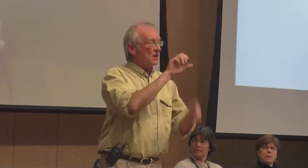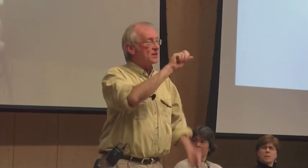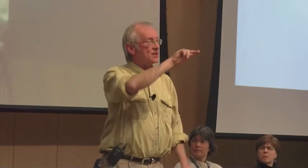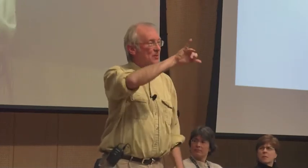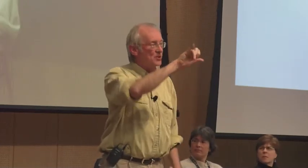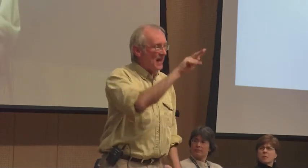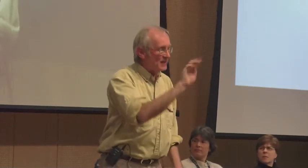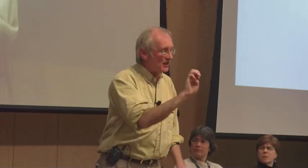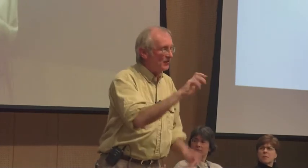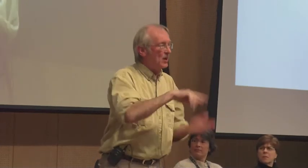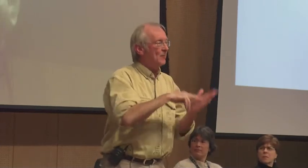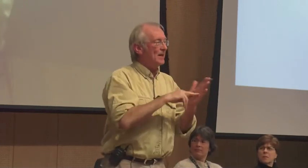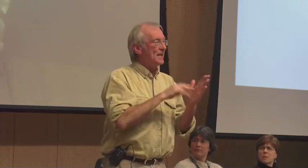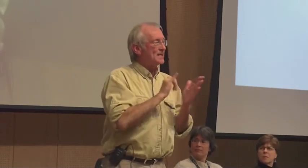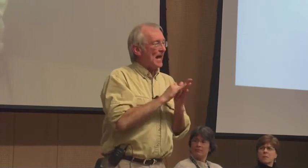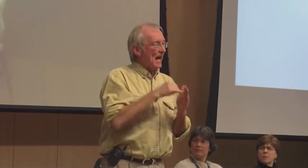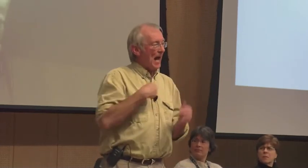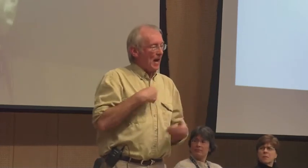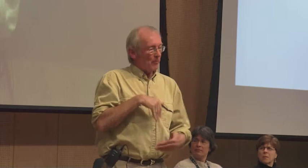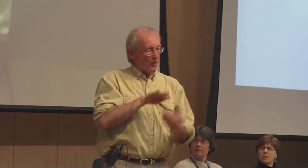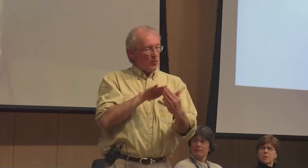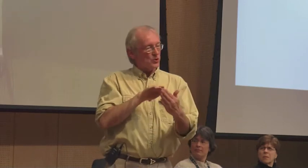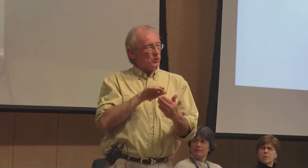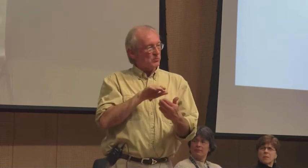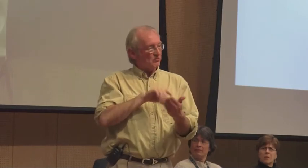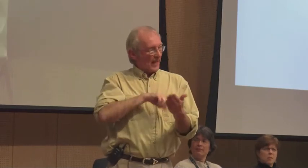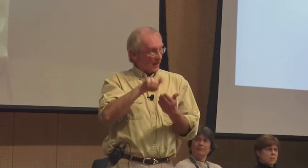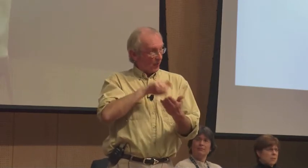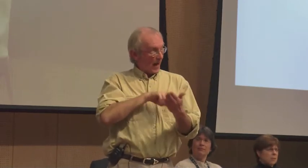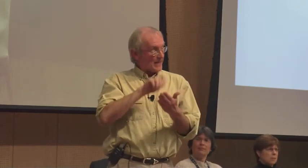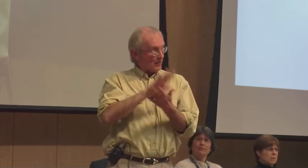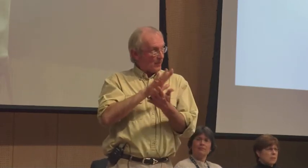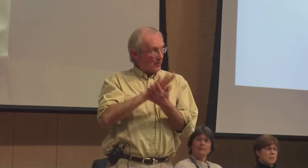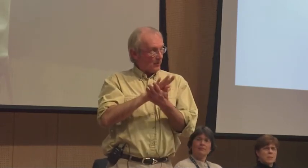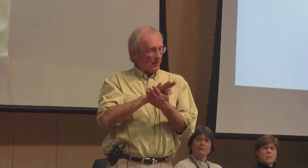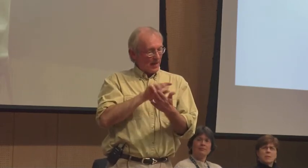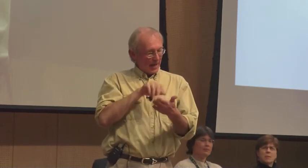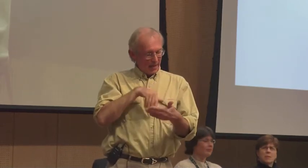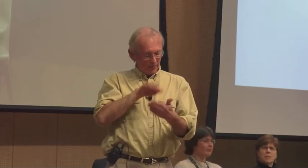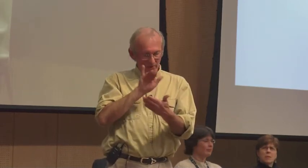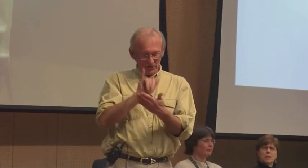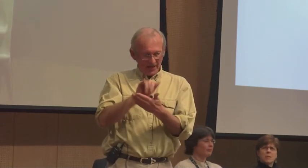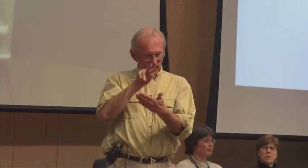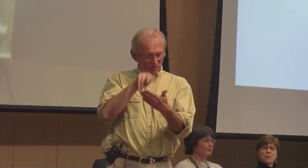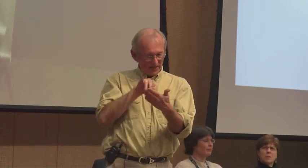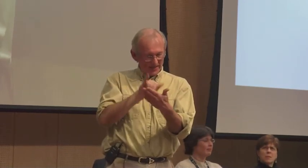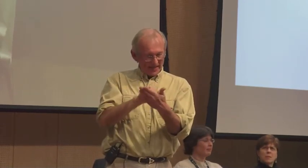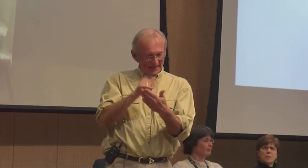word subjective means that I approach, like a writing paper, I approach that, I read that, and I